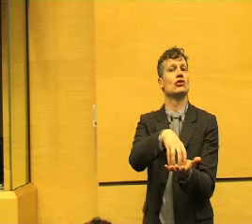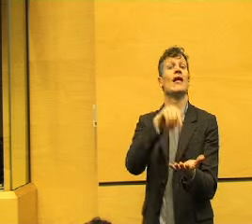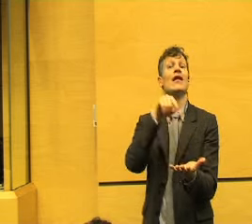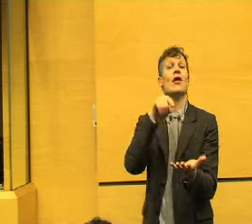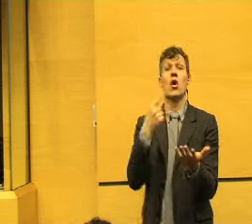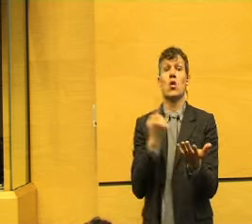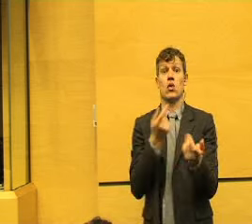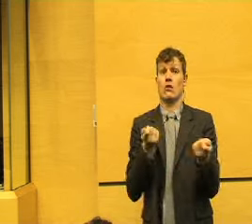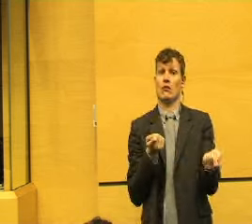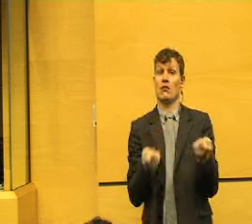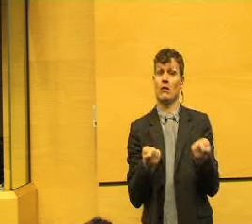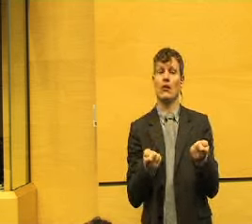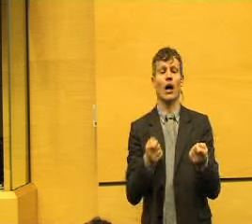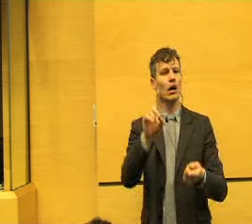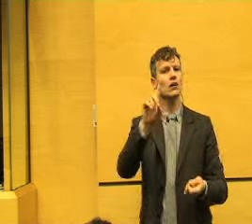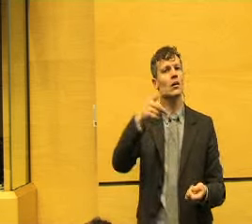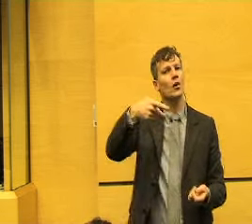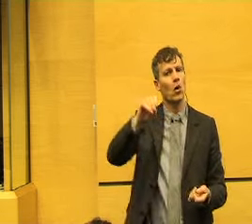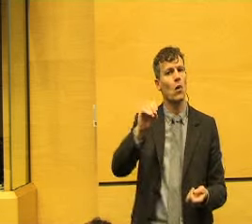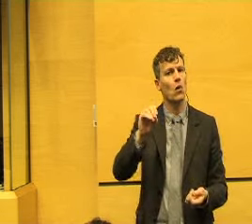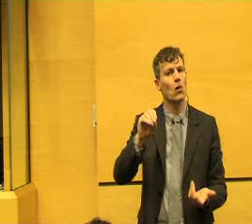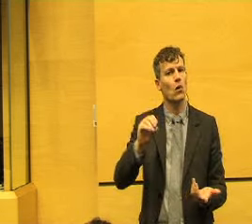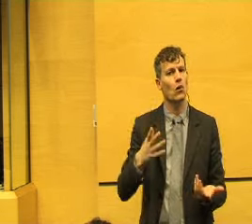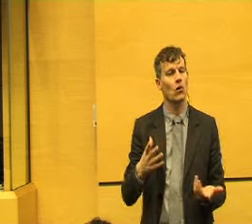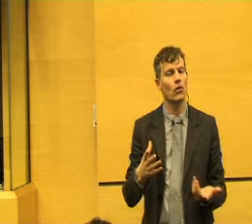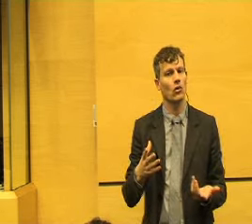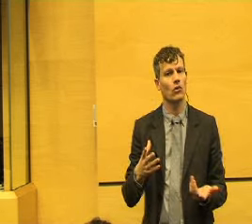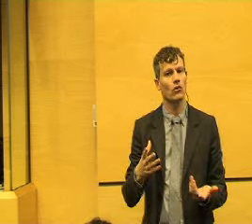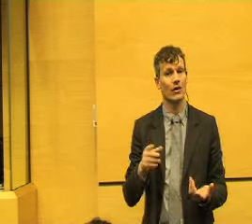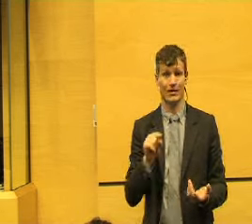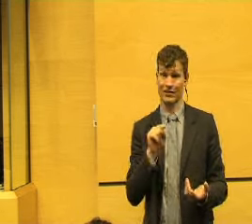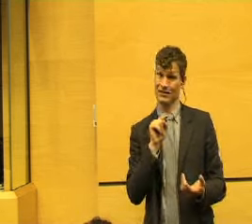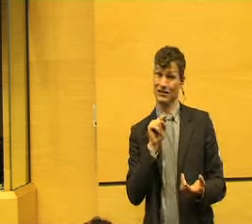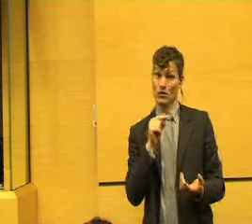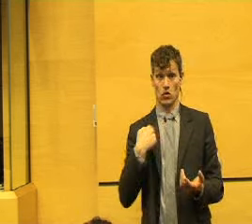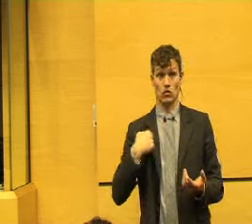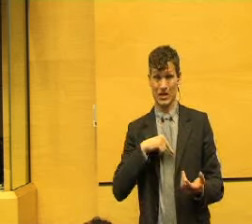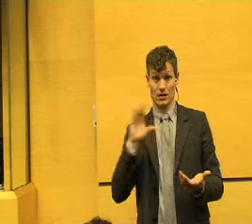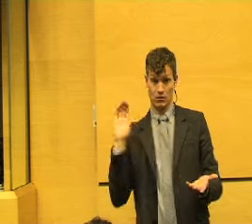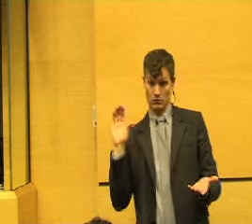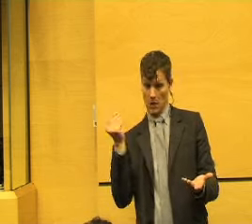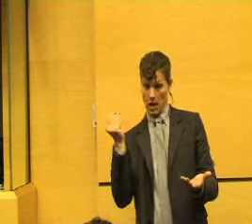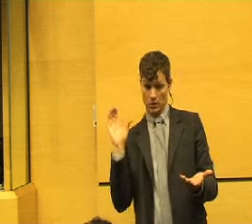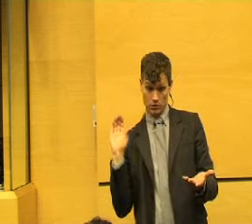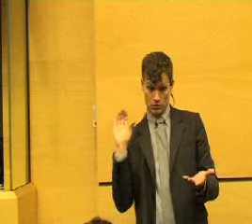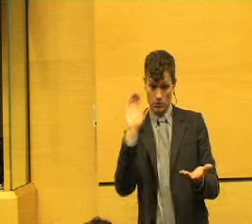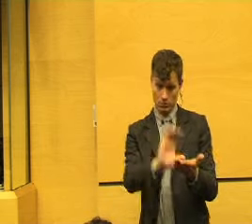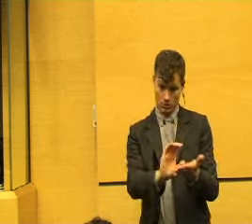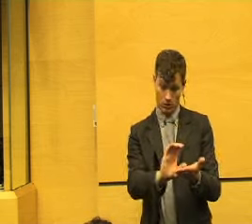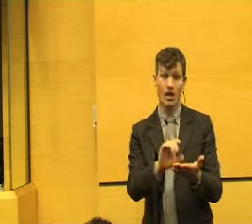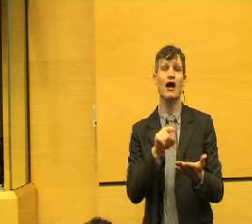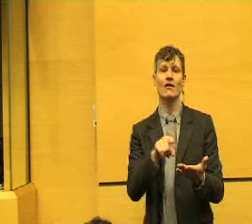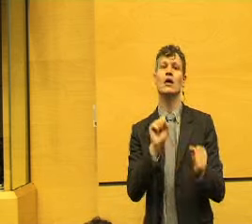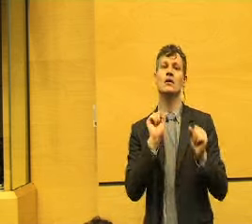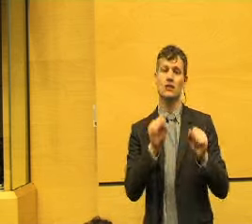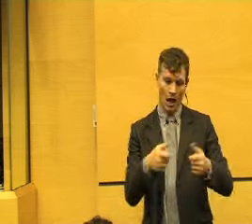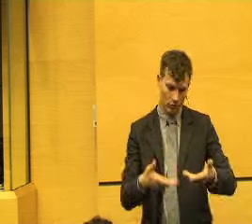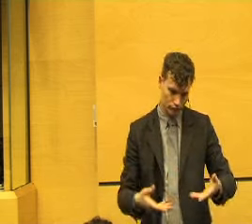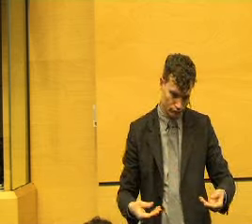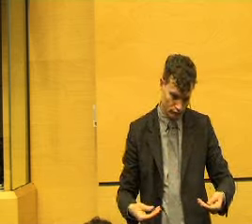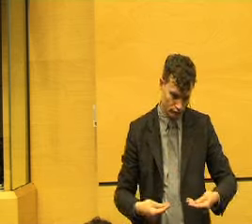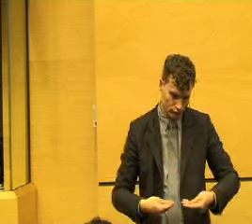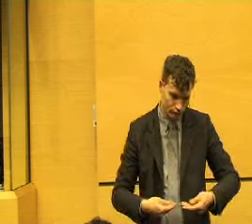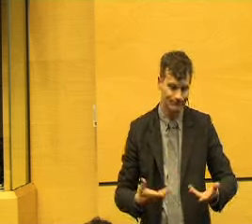with Disability to carry out training for persons with disability to build skills necessary